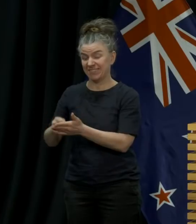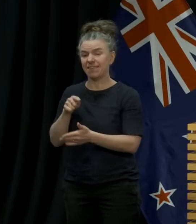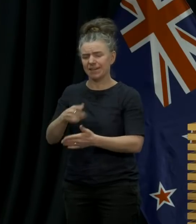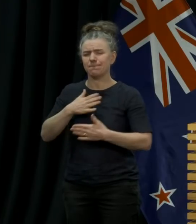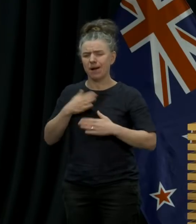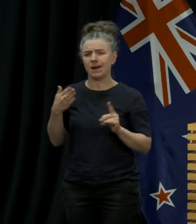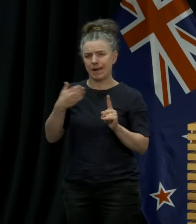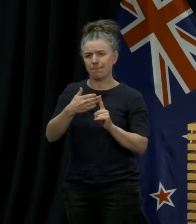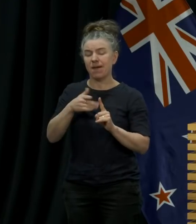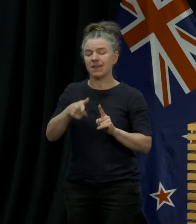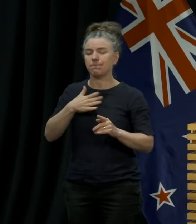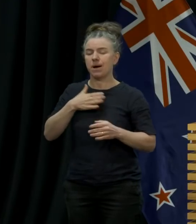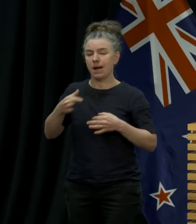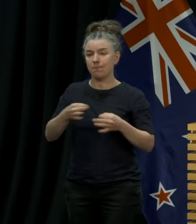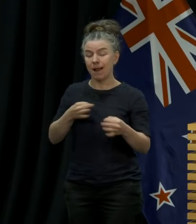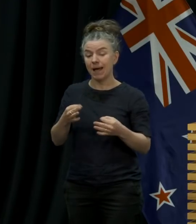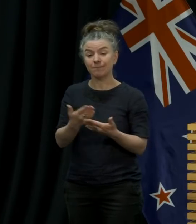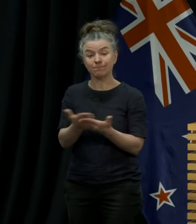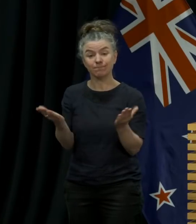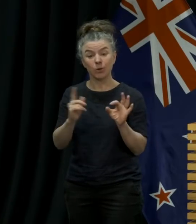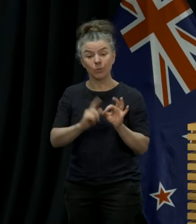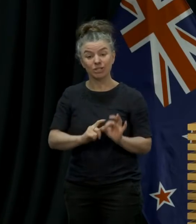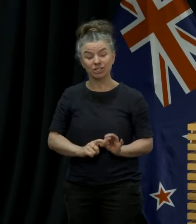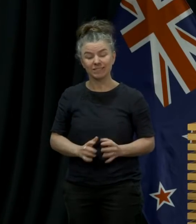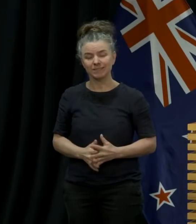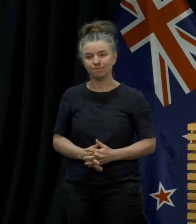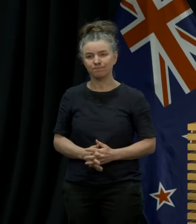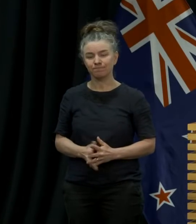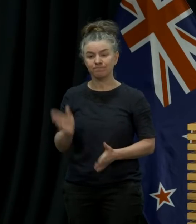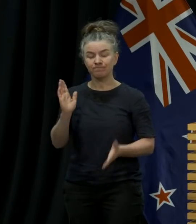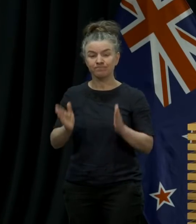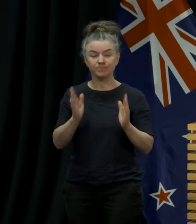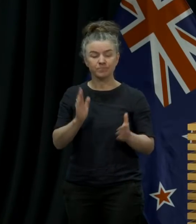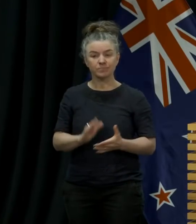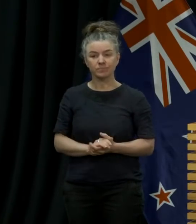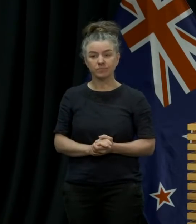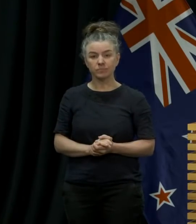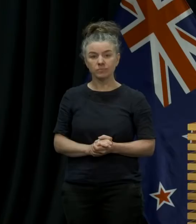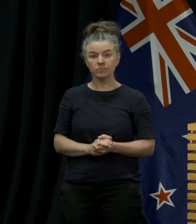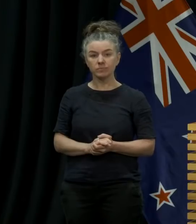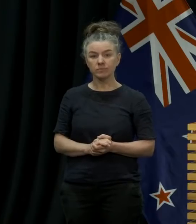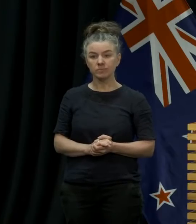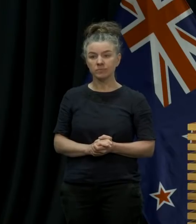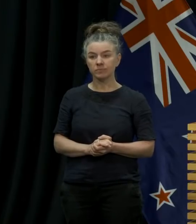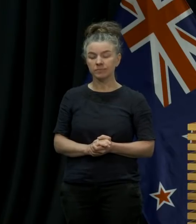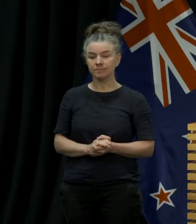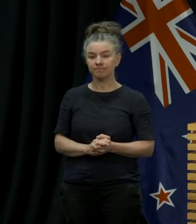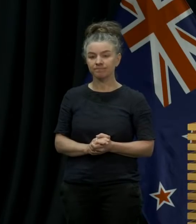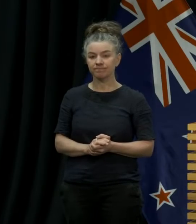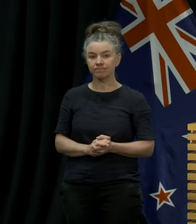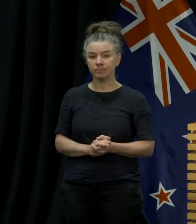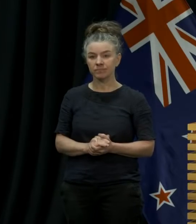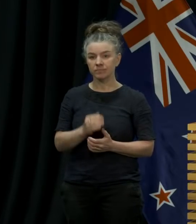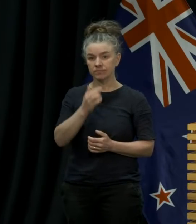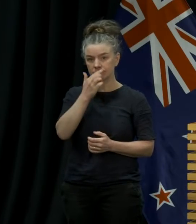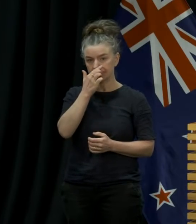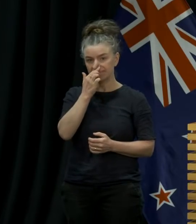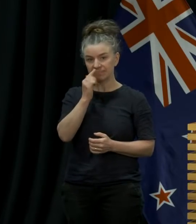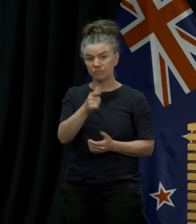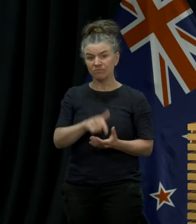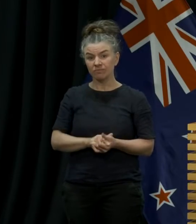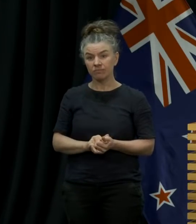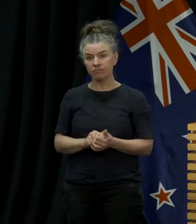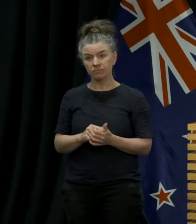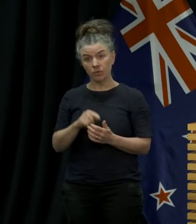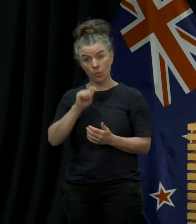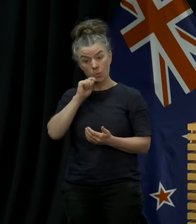do. I'm now happy to take your questions. Prime Minister, I'll come to Dover, Jessica, then Jane. Thank you. Prime Minister, will anyone